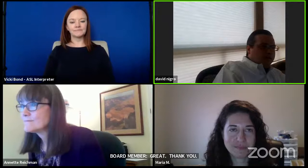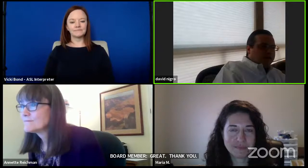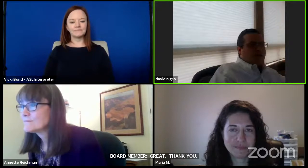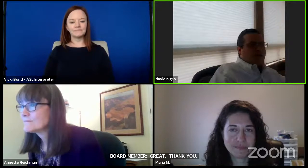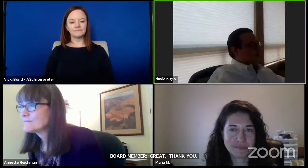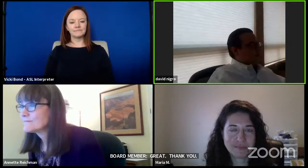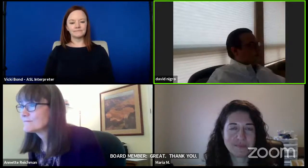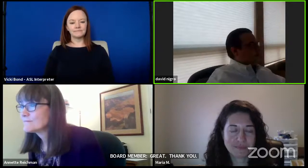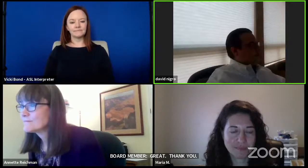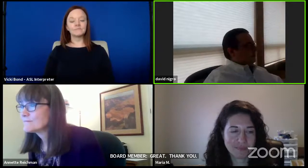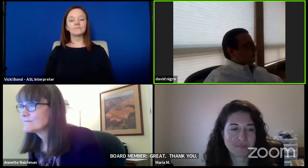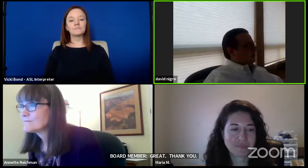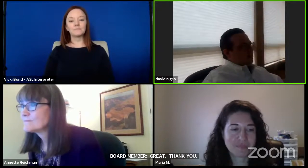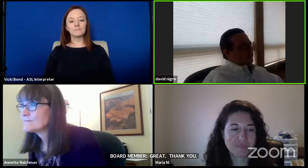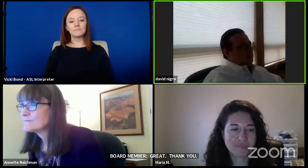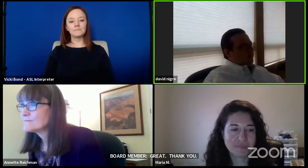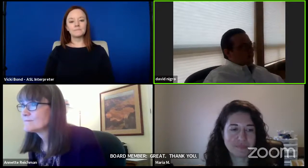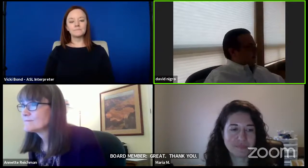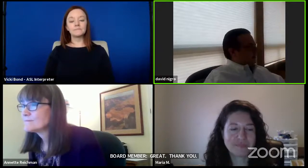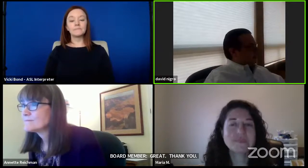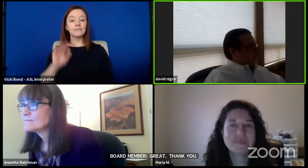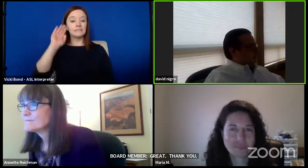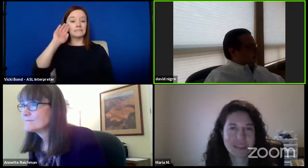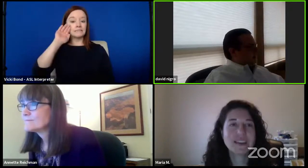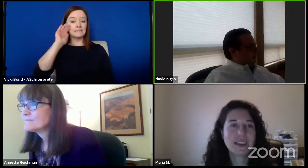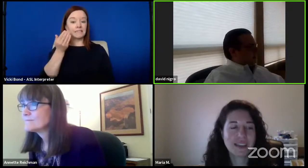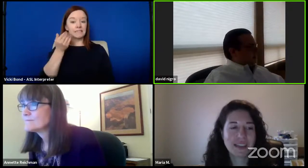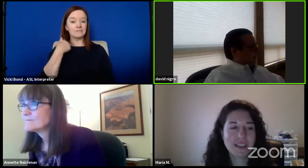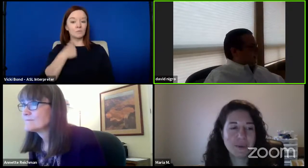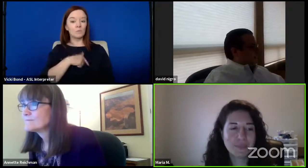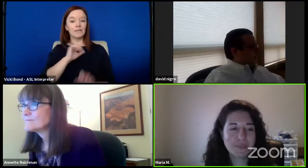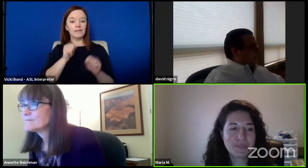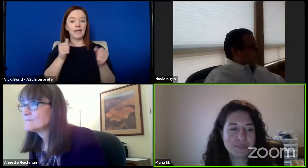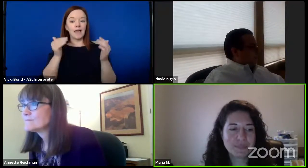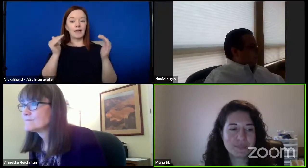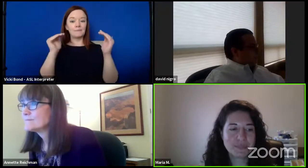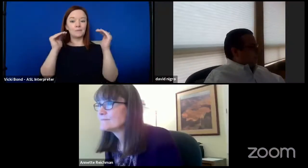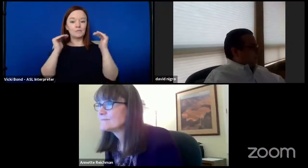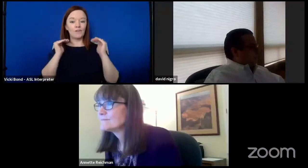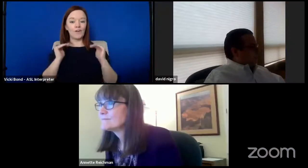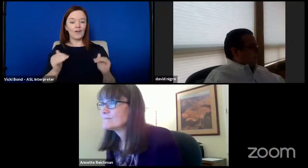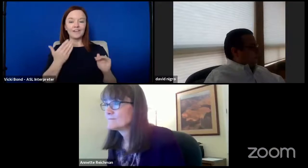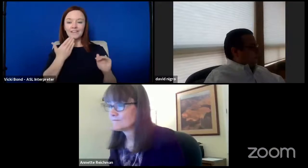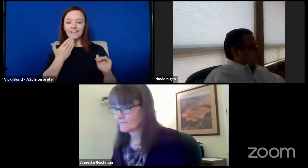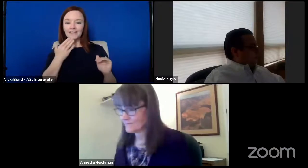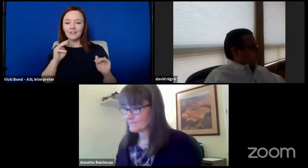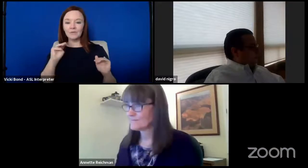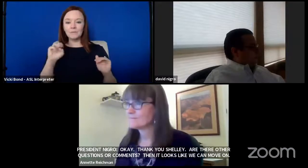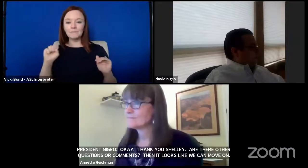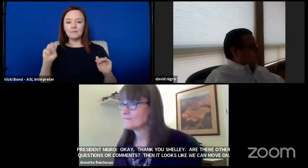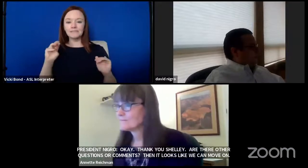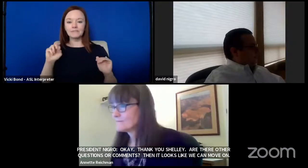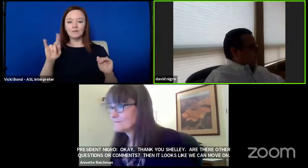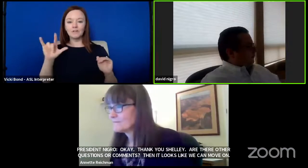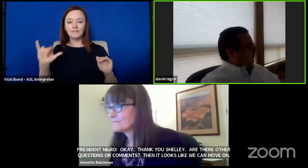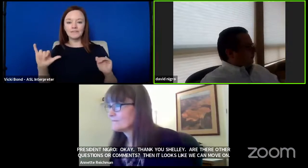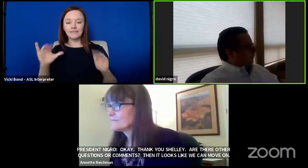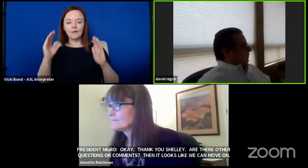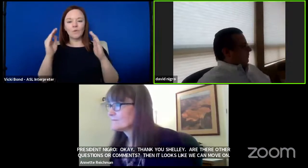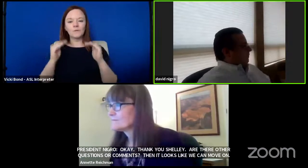Then it looks like we can move on. Thank you, Ms. Murphy. Thank you. We're going on to